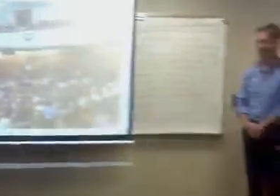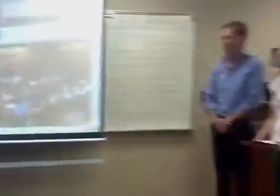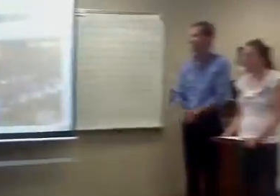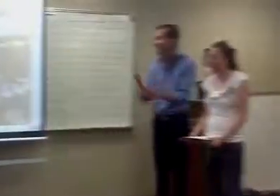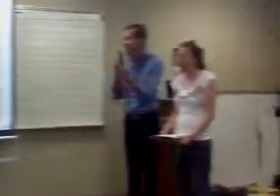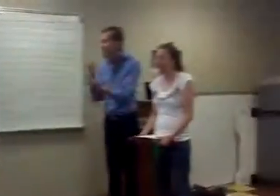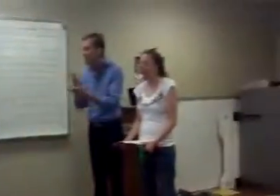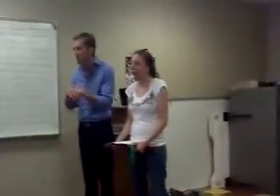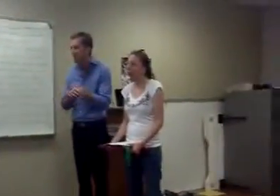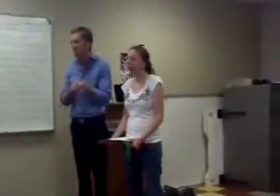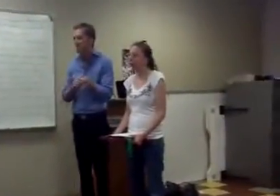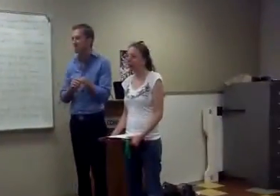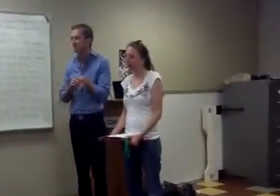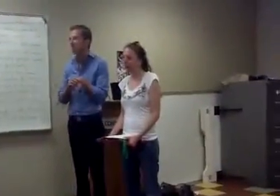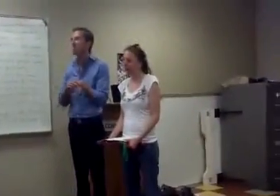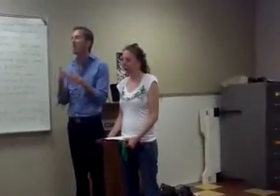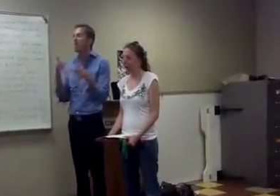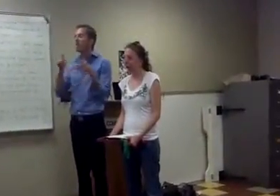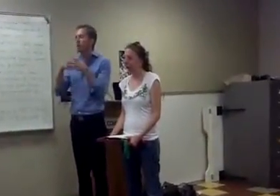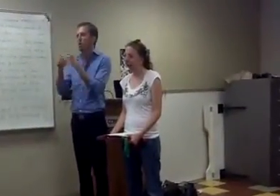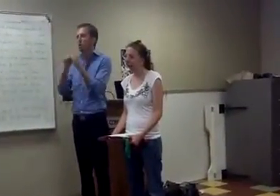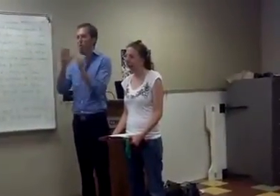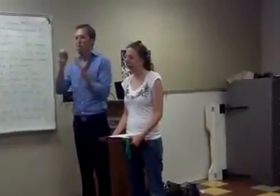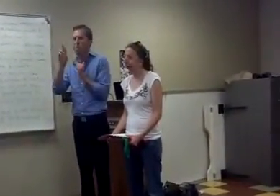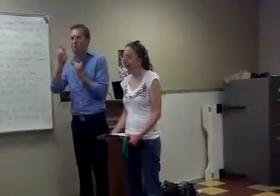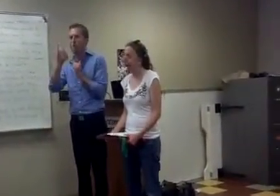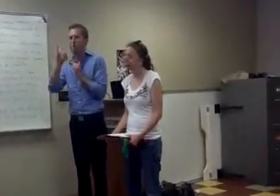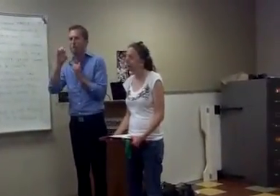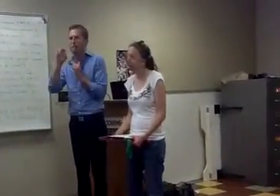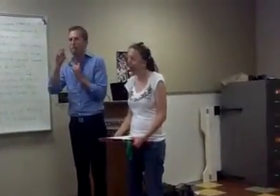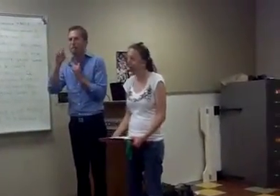Yeah, thank you. Let's start with the orientation.